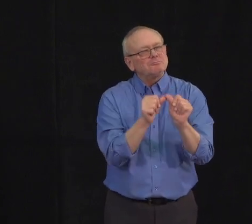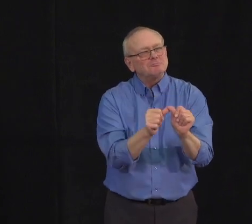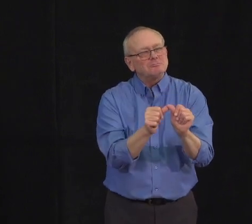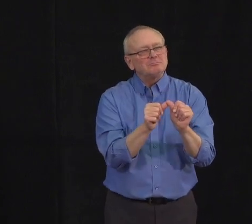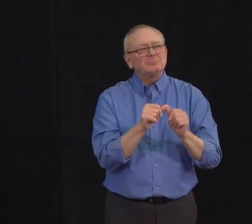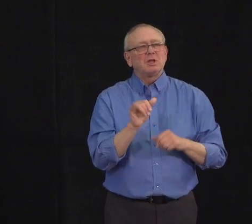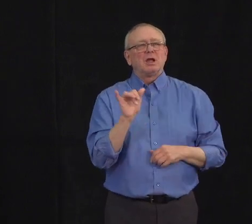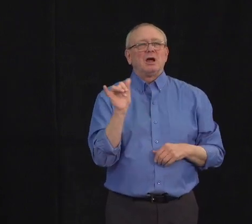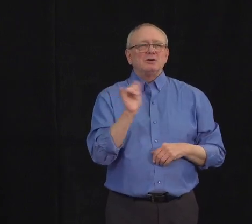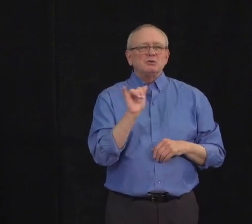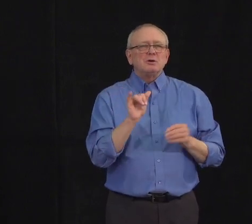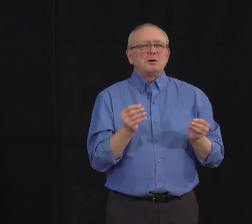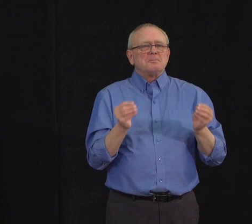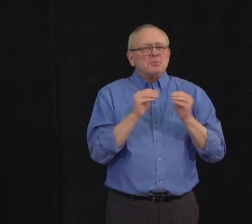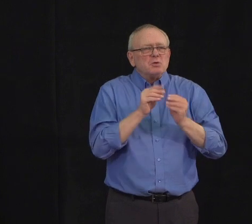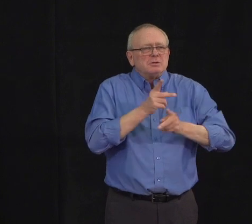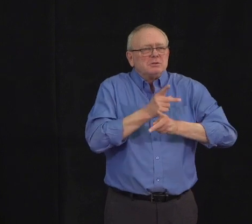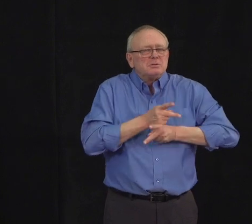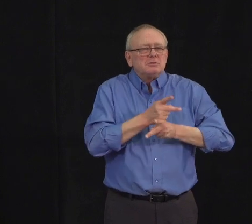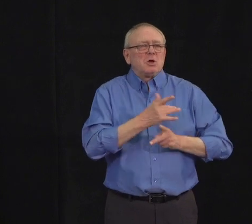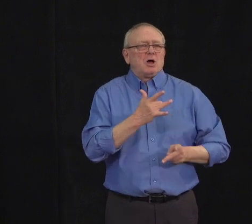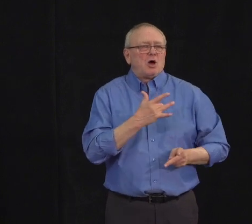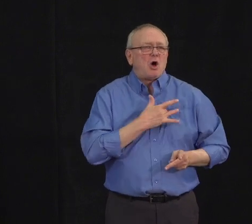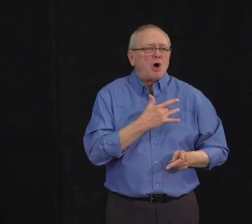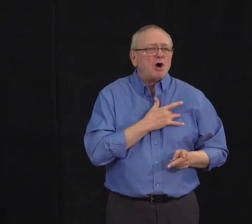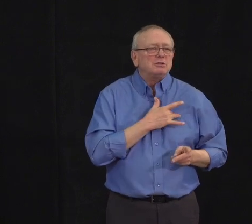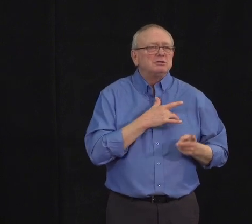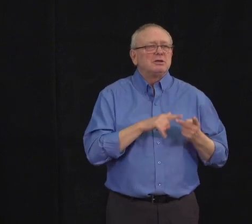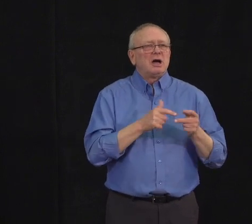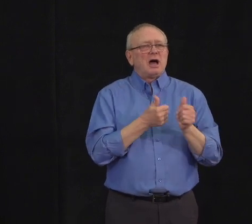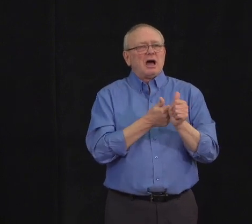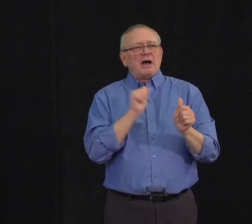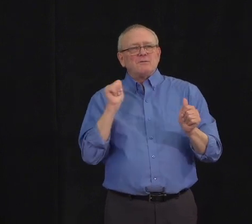and cancer. I encourage every Albertan